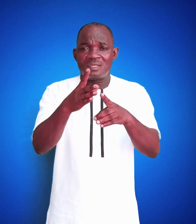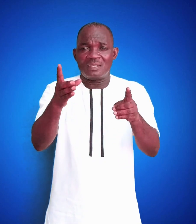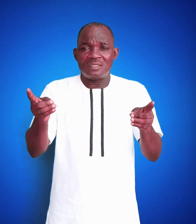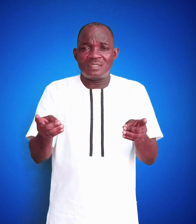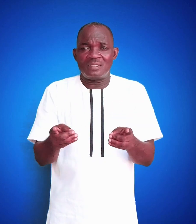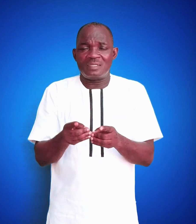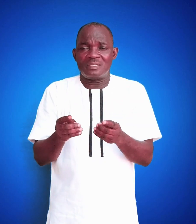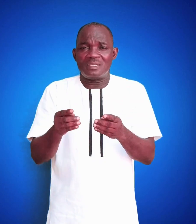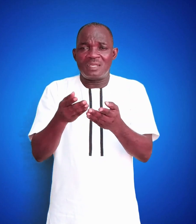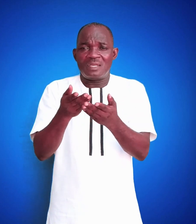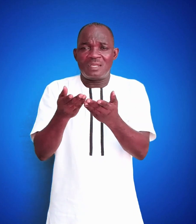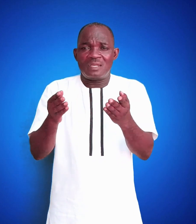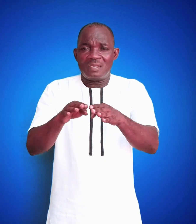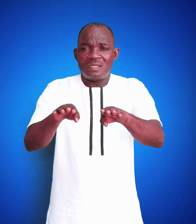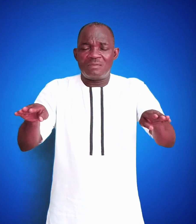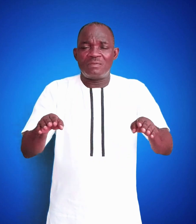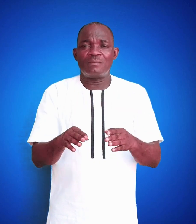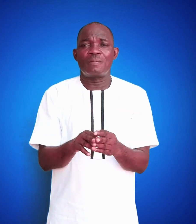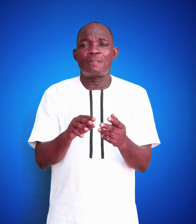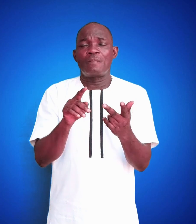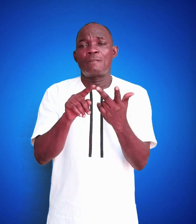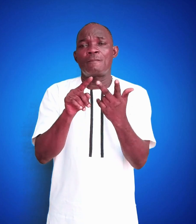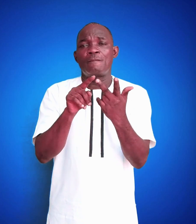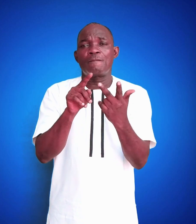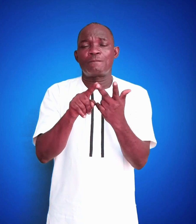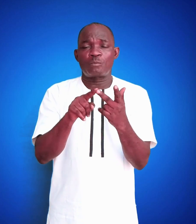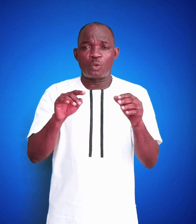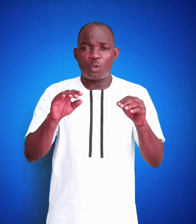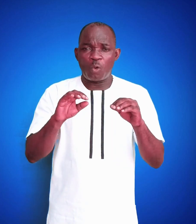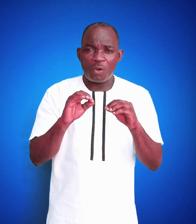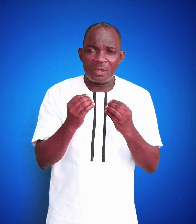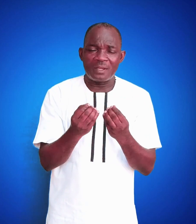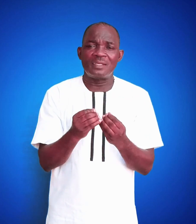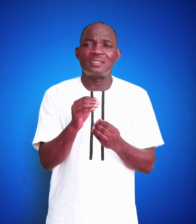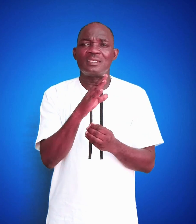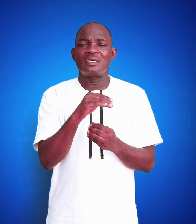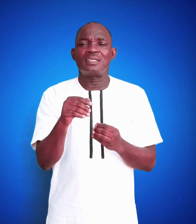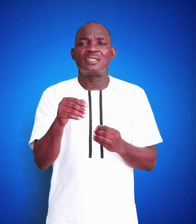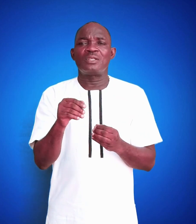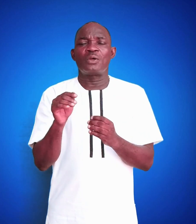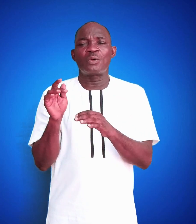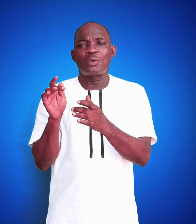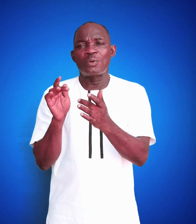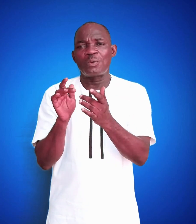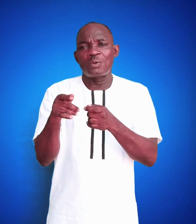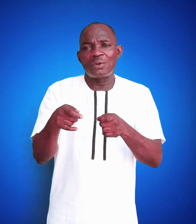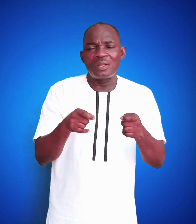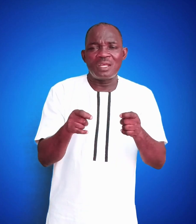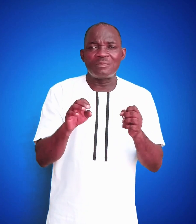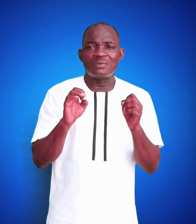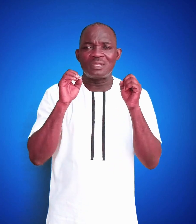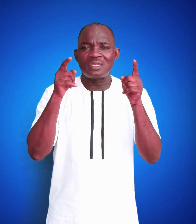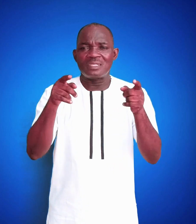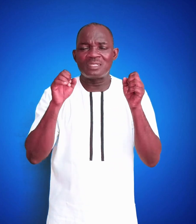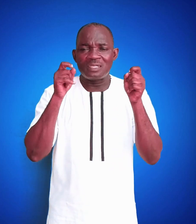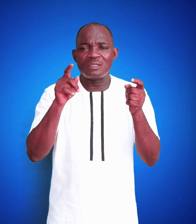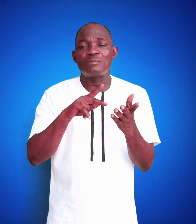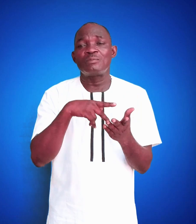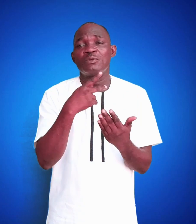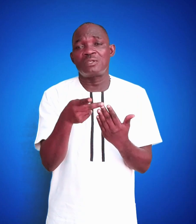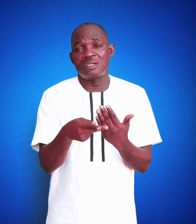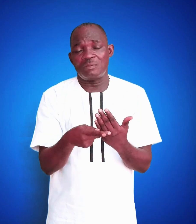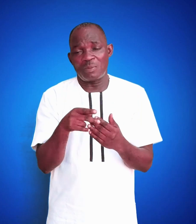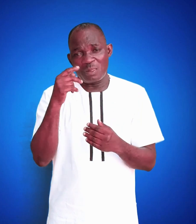district level. 3. Organize and conduct sensitization